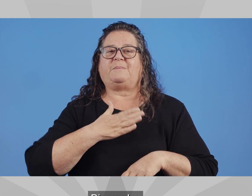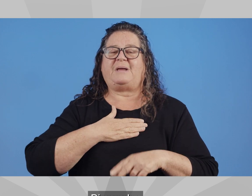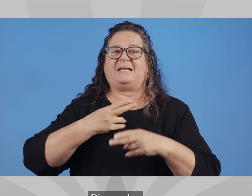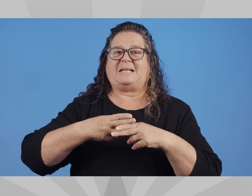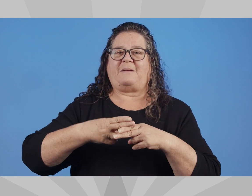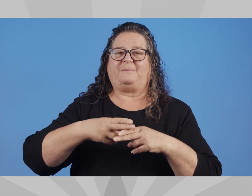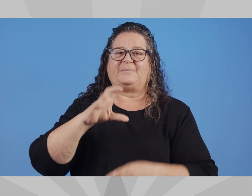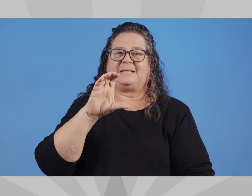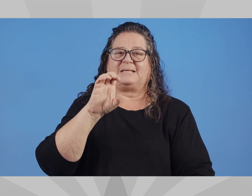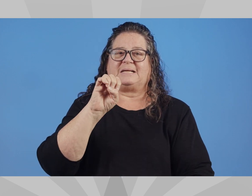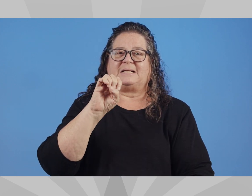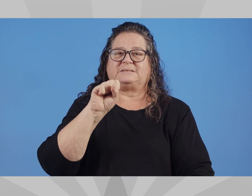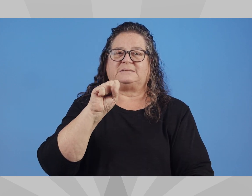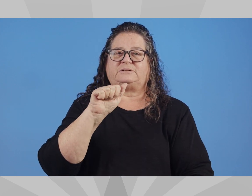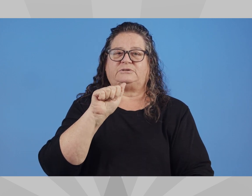Biography.